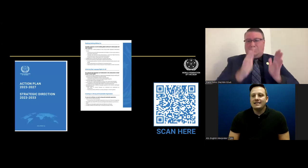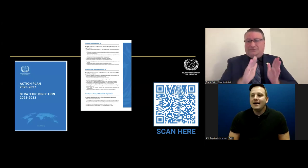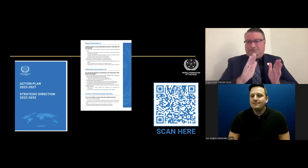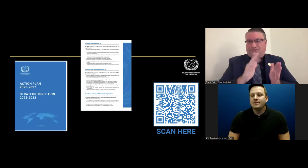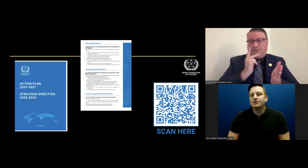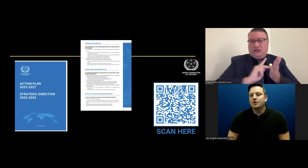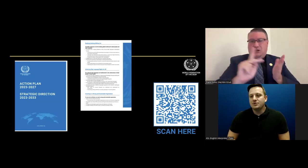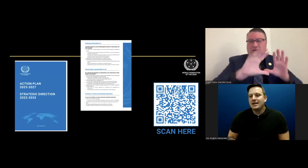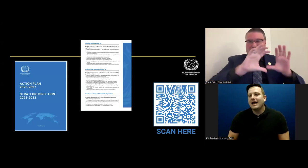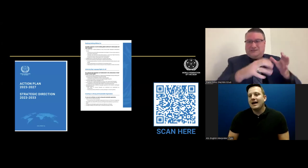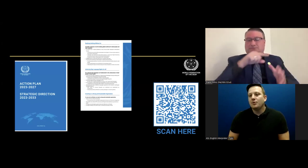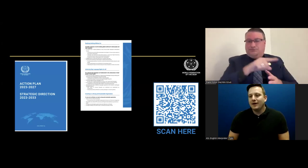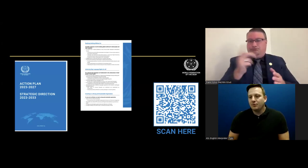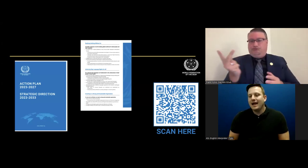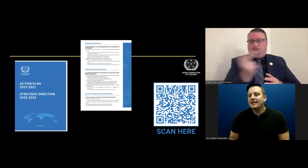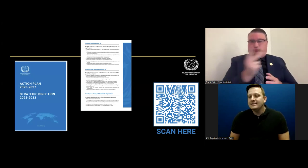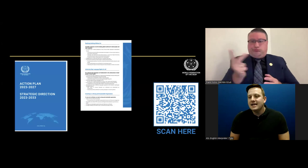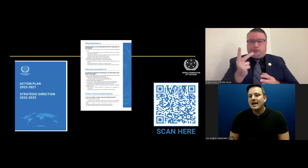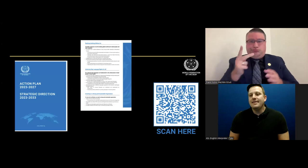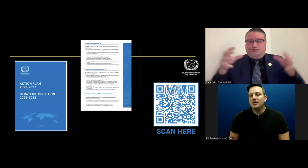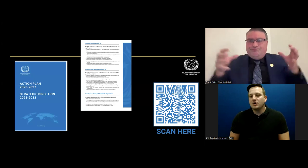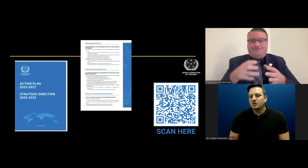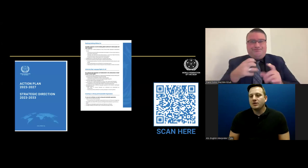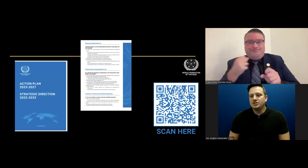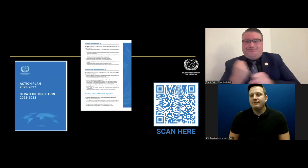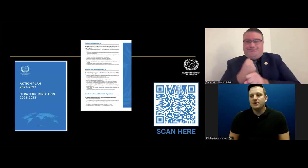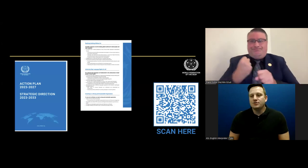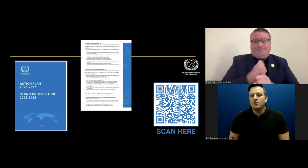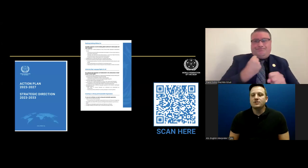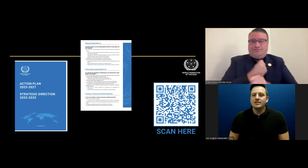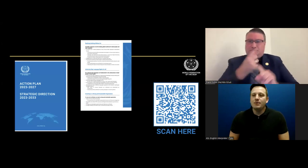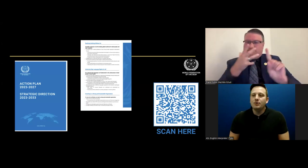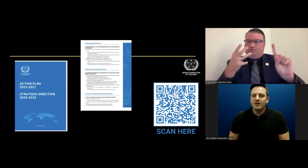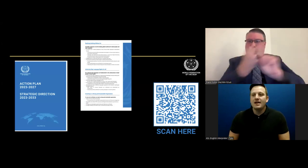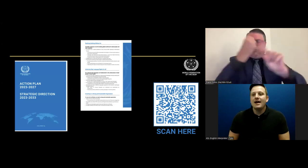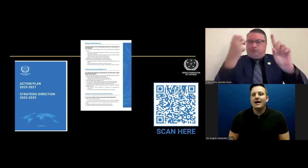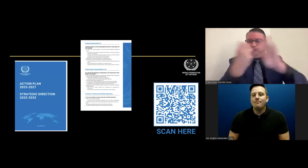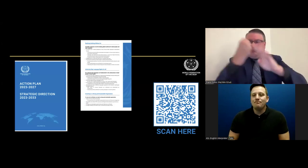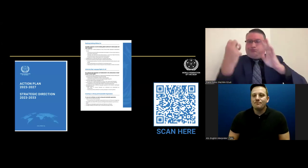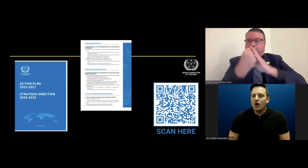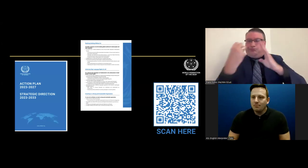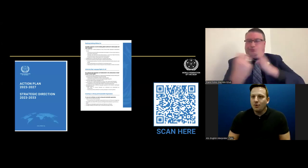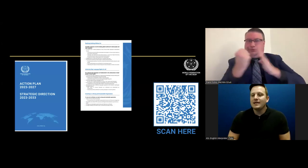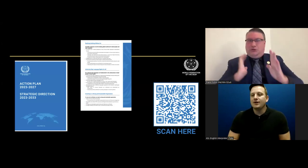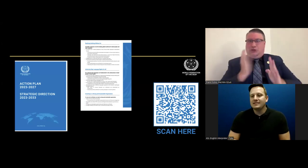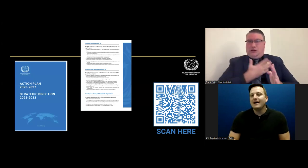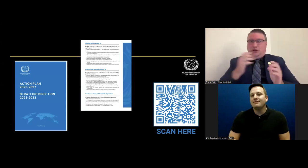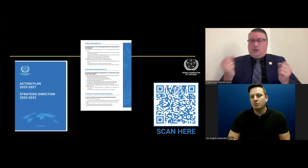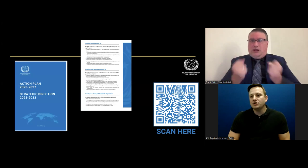staff knows where we're headed and they can work towards achieving those goals. So it's both our board and our staff that work